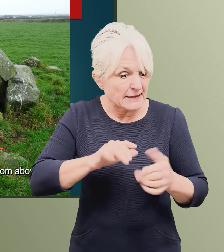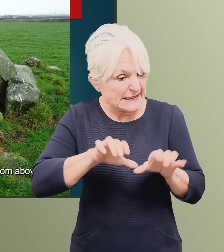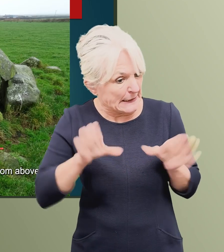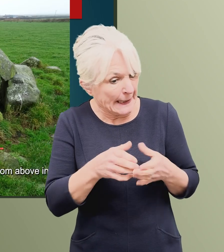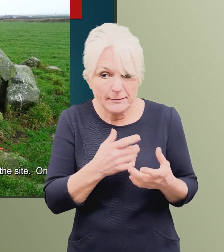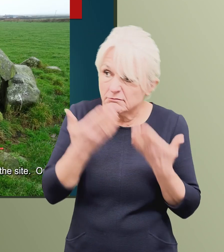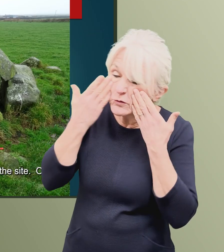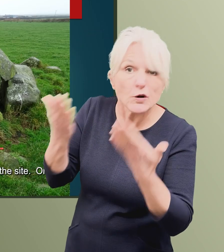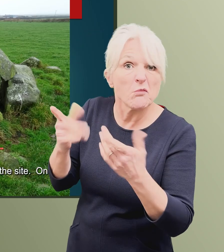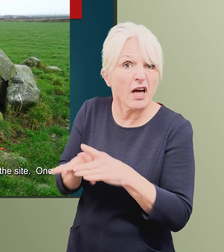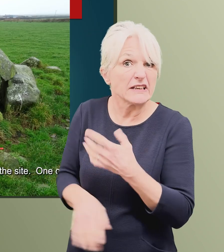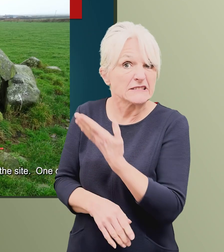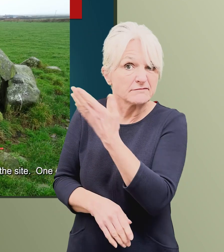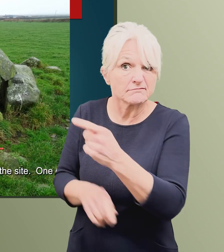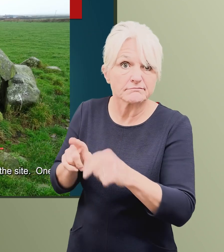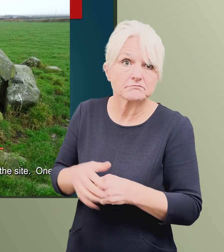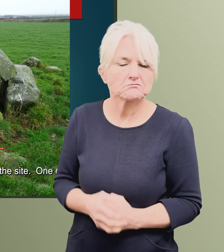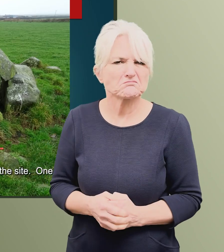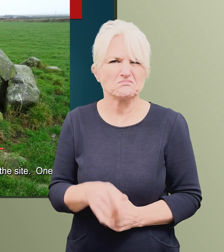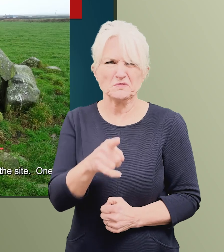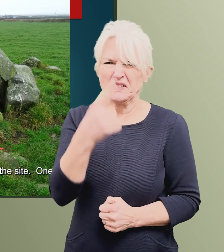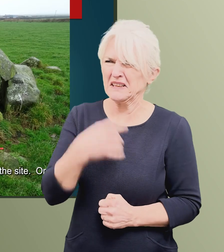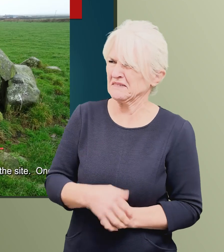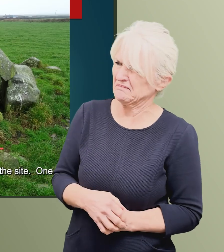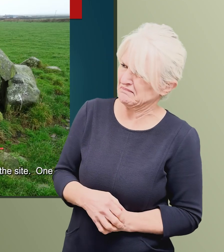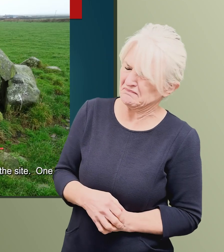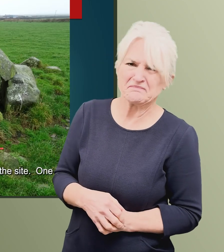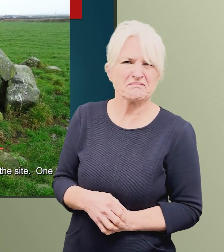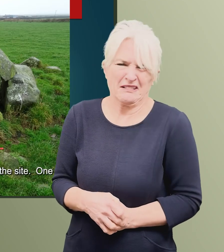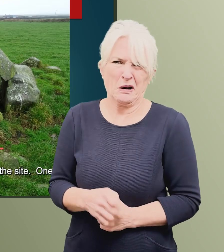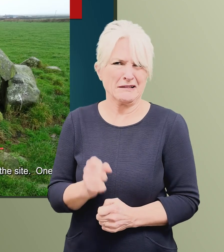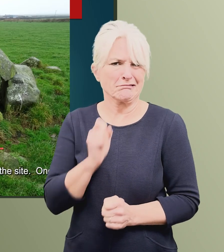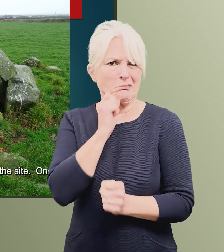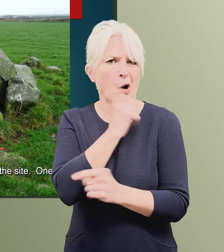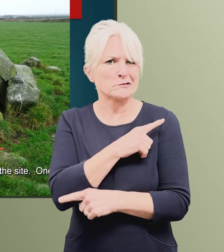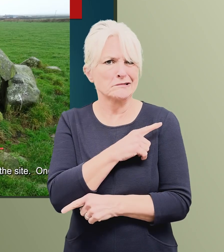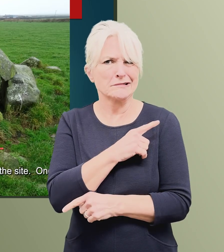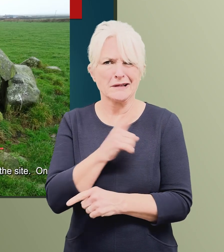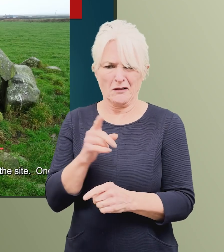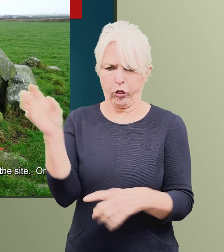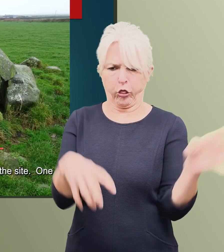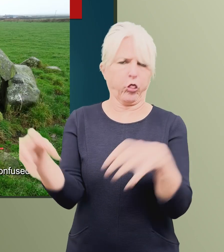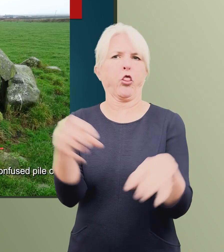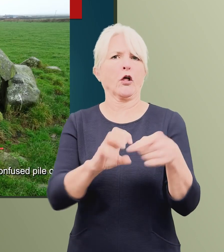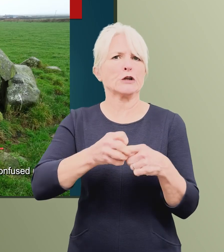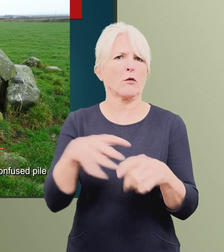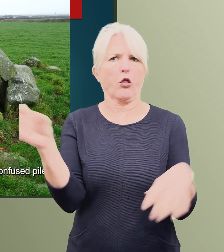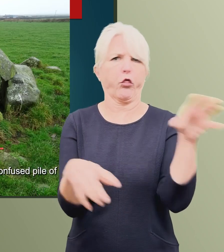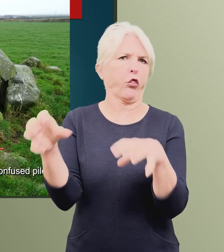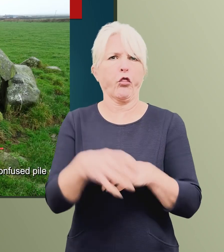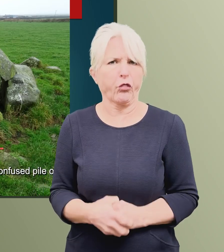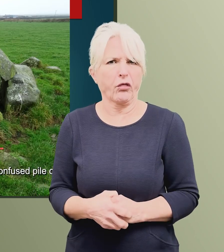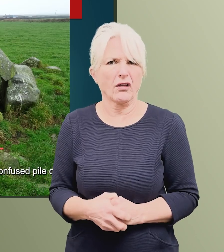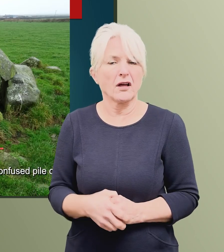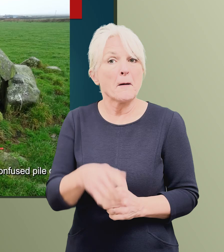is how it looked like when I introduced the team to look at the site. It was, one of them did say it was a confused pile